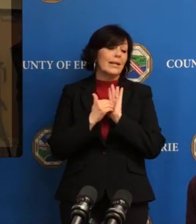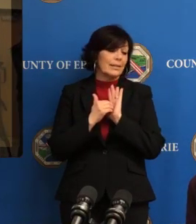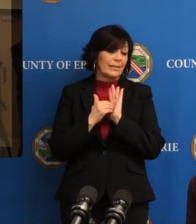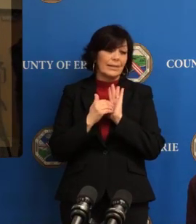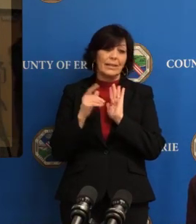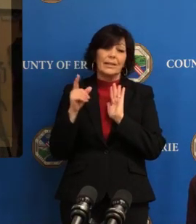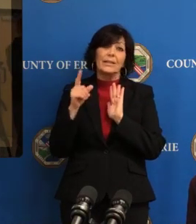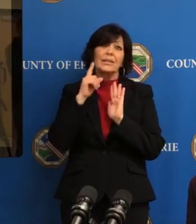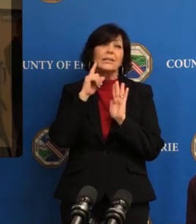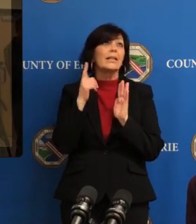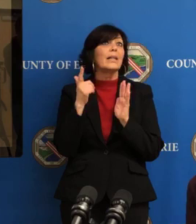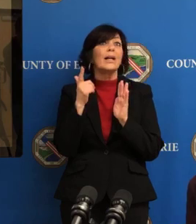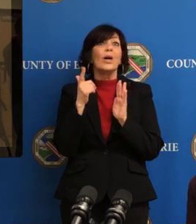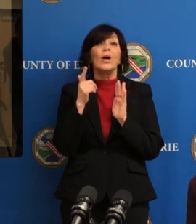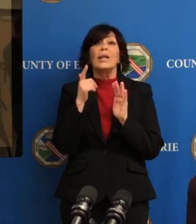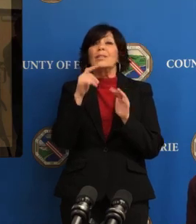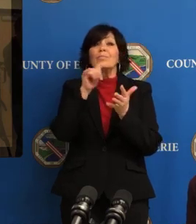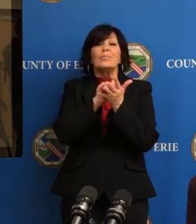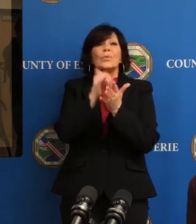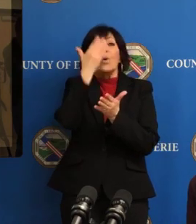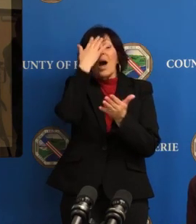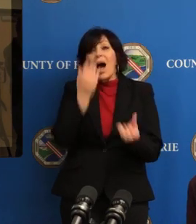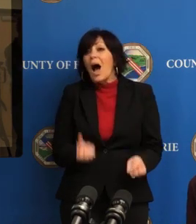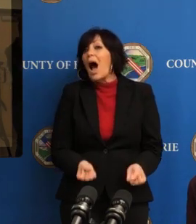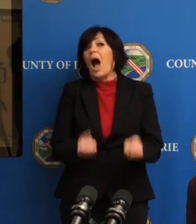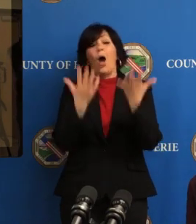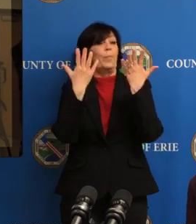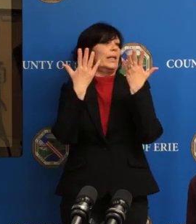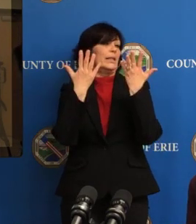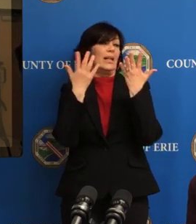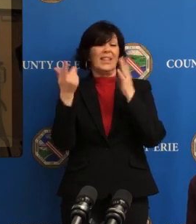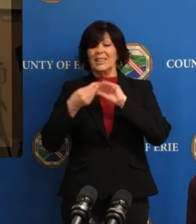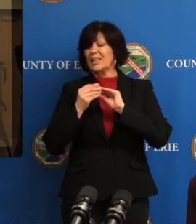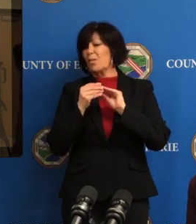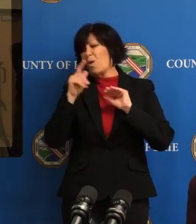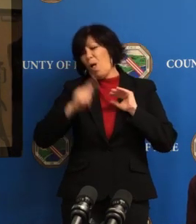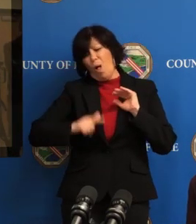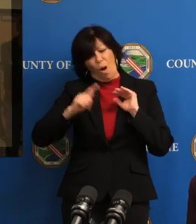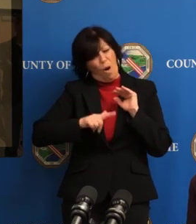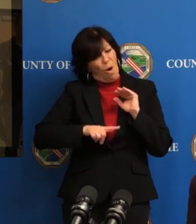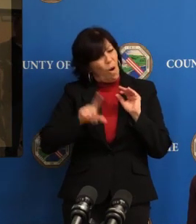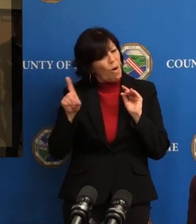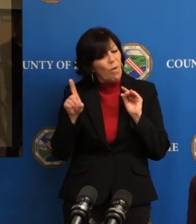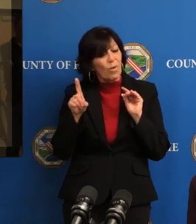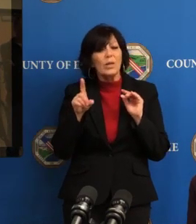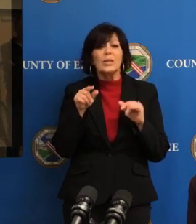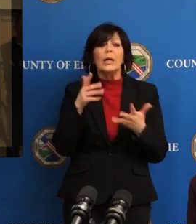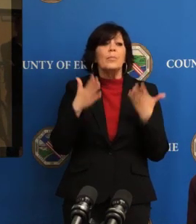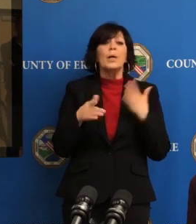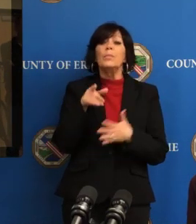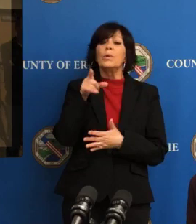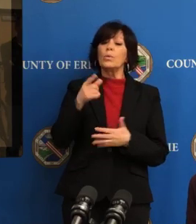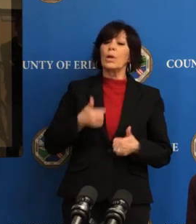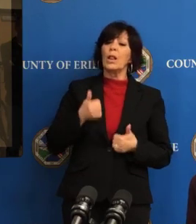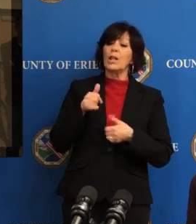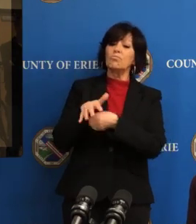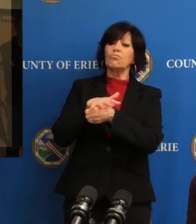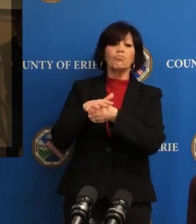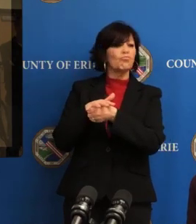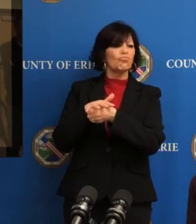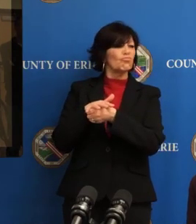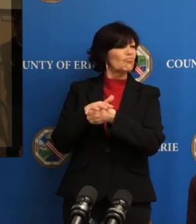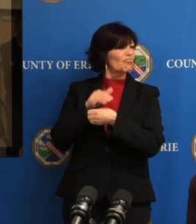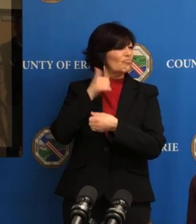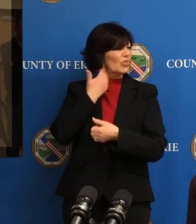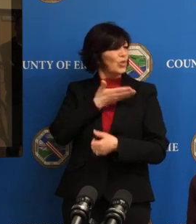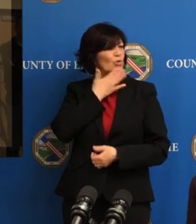huge underestimation of the total number of cases in our community. So just because the area where you live is not